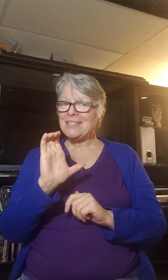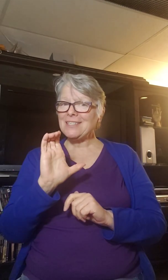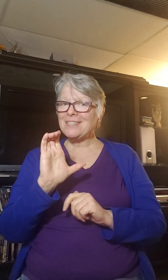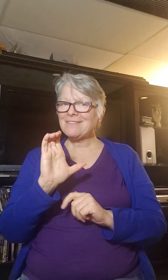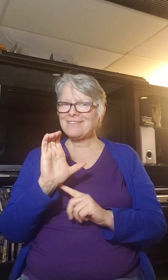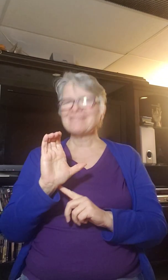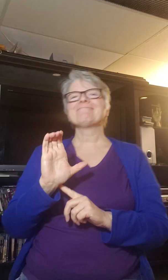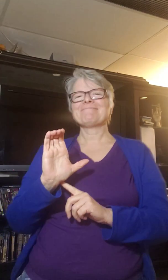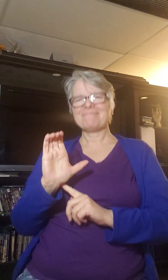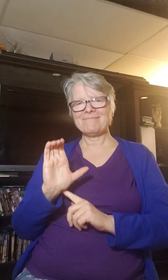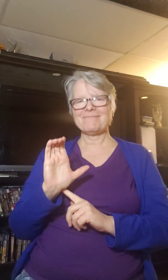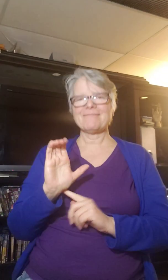ABCs?